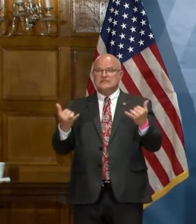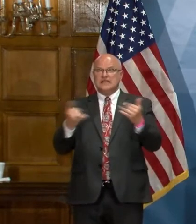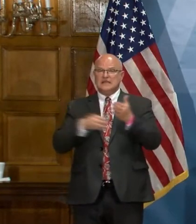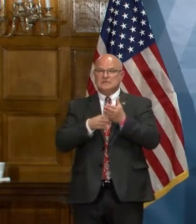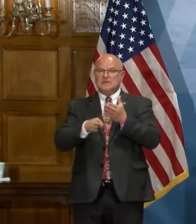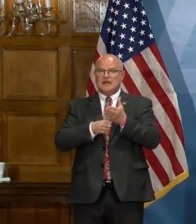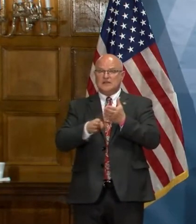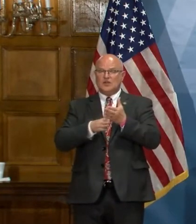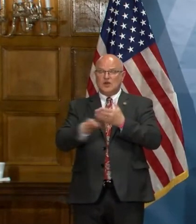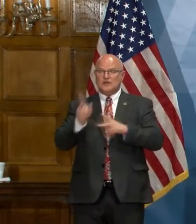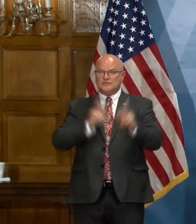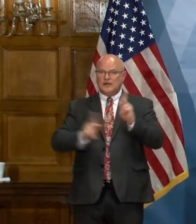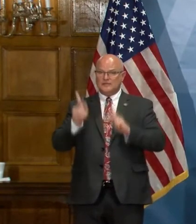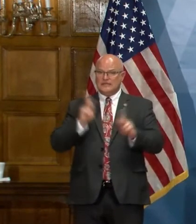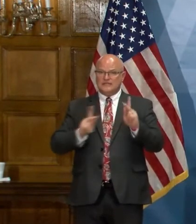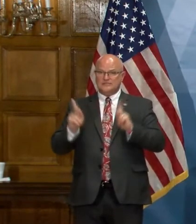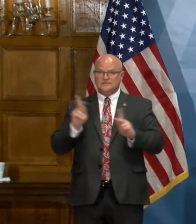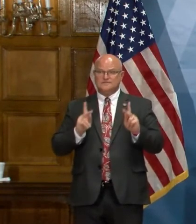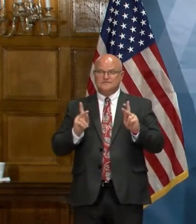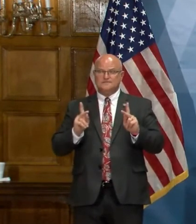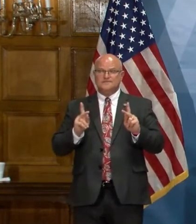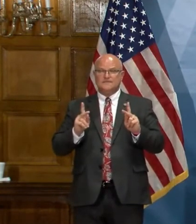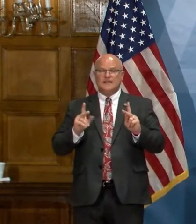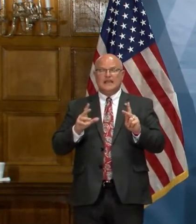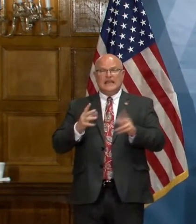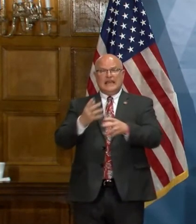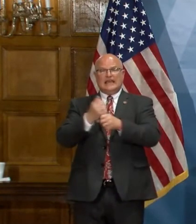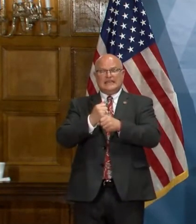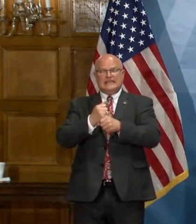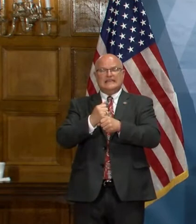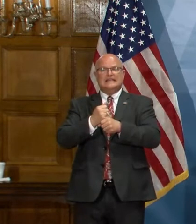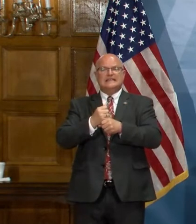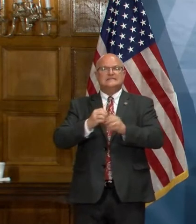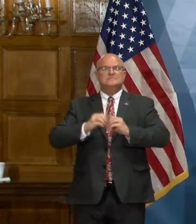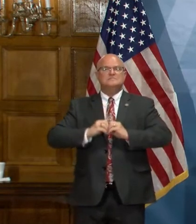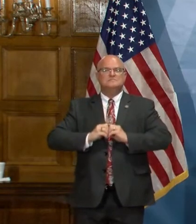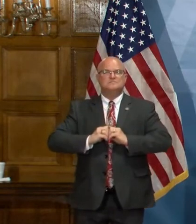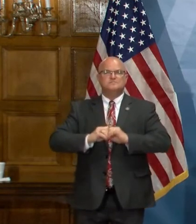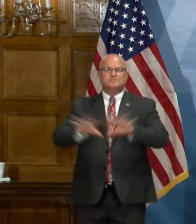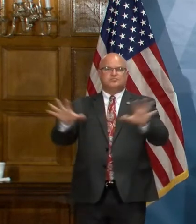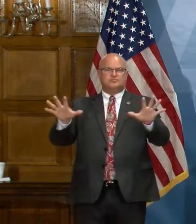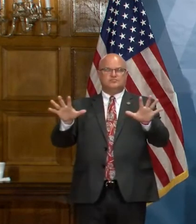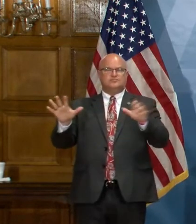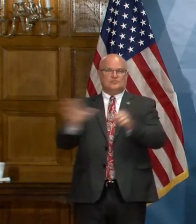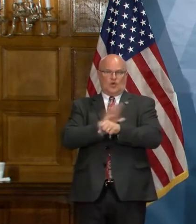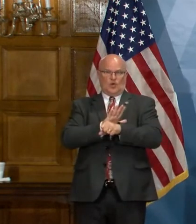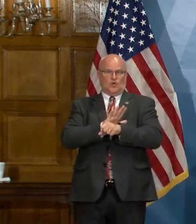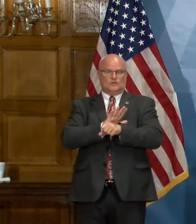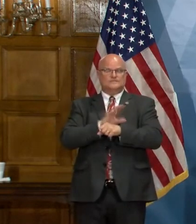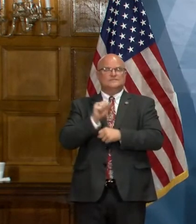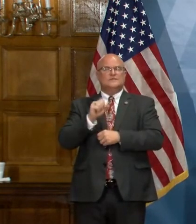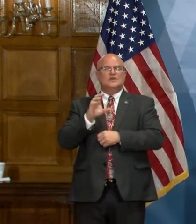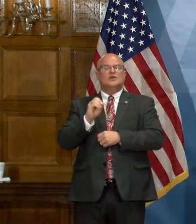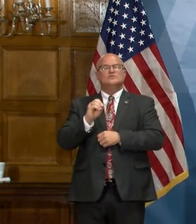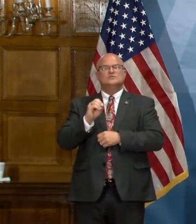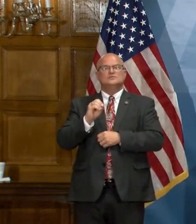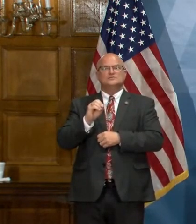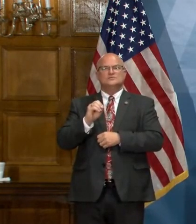on the minority population and getting it out more broadly as a whole. And